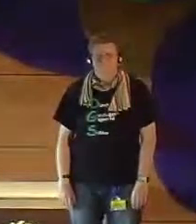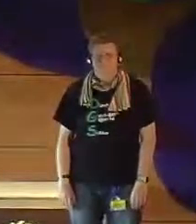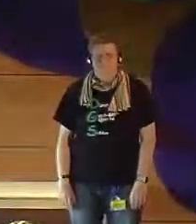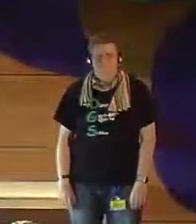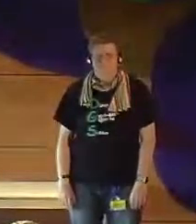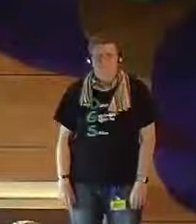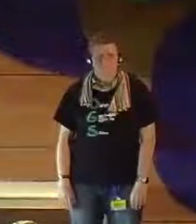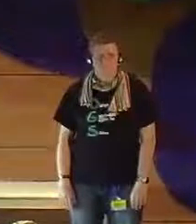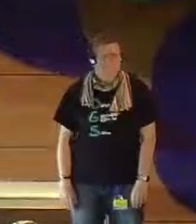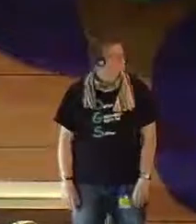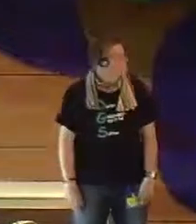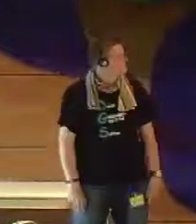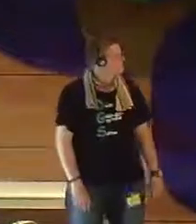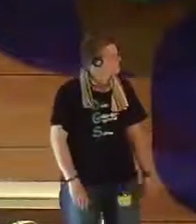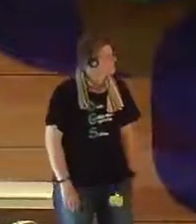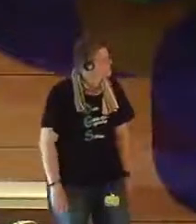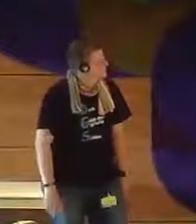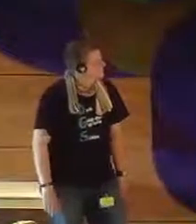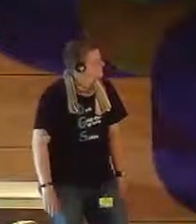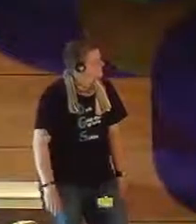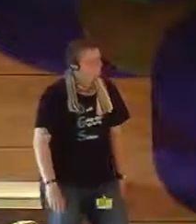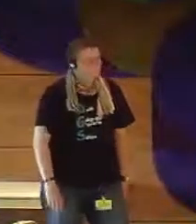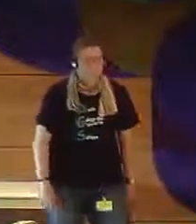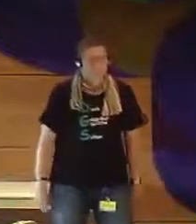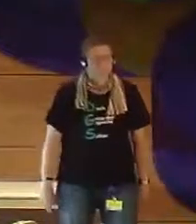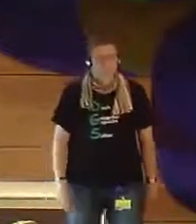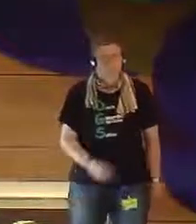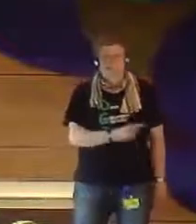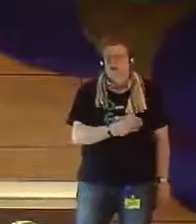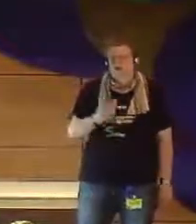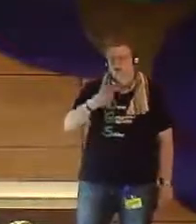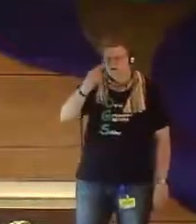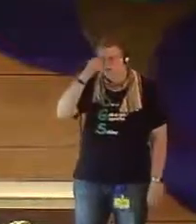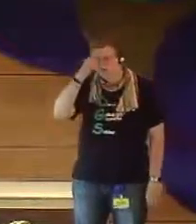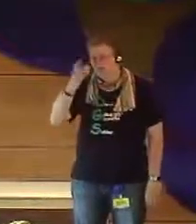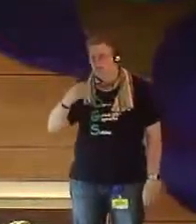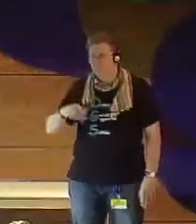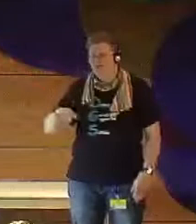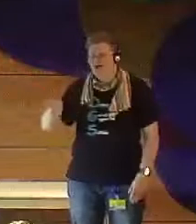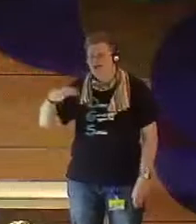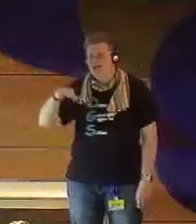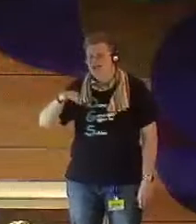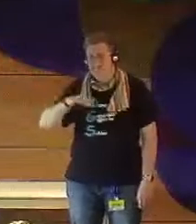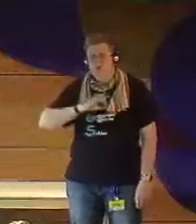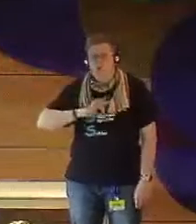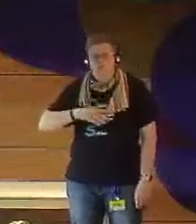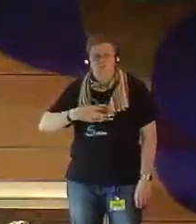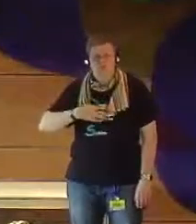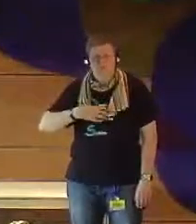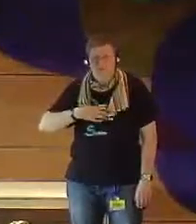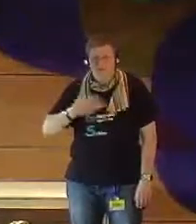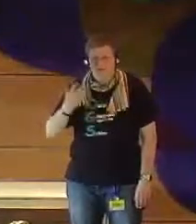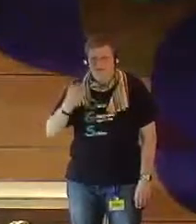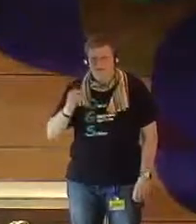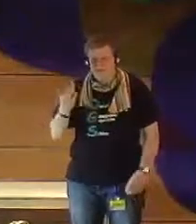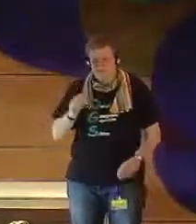I think the only hormone problem they have is that their blood sugars have dropped so low because they're waiting for the buffet that we must let them